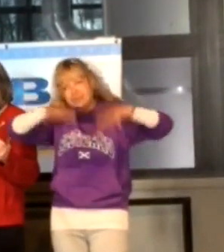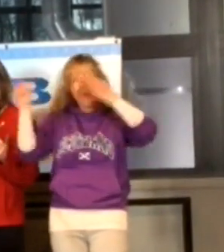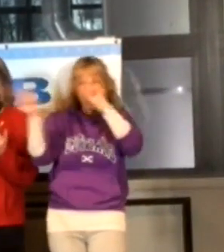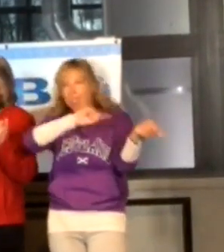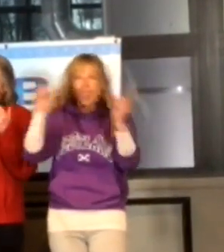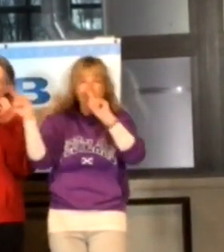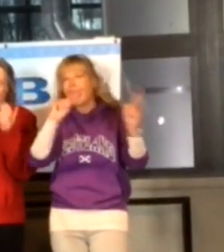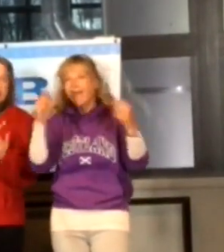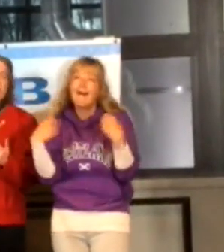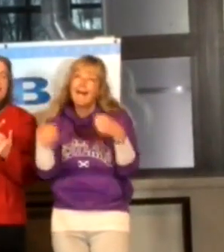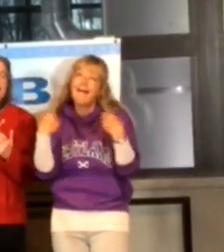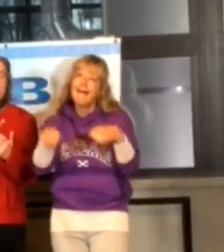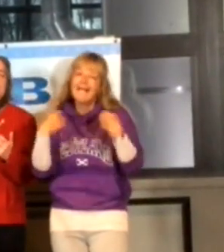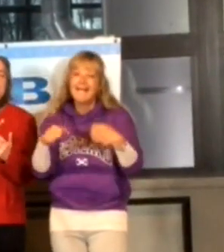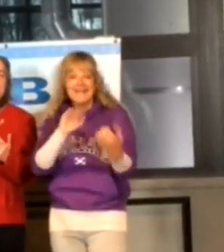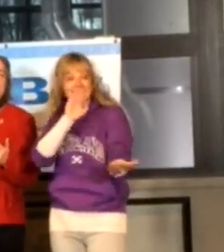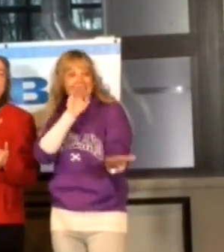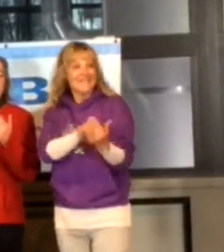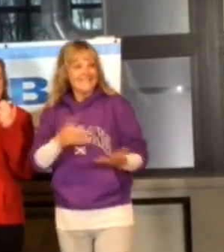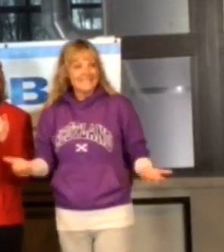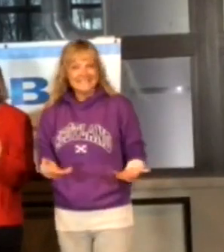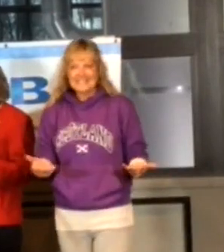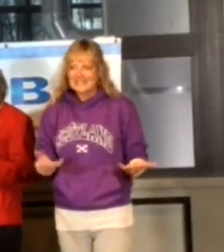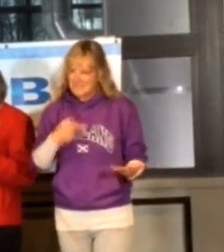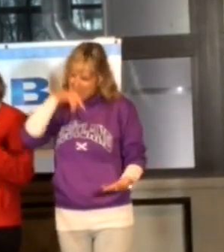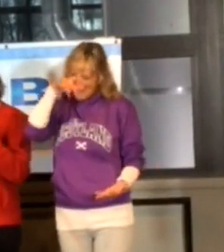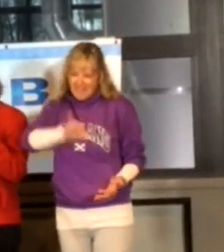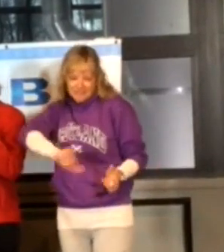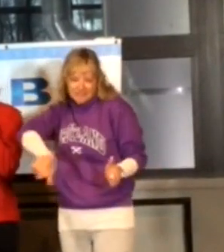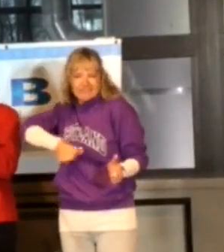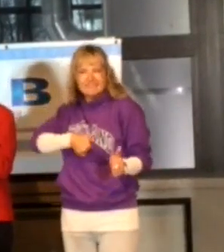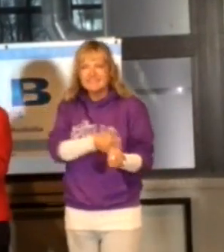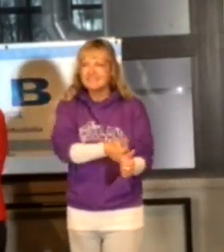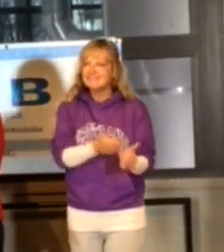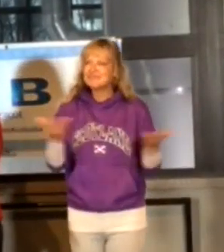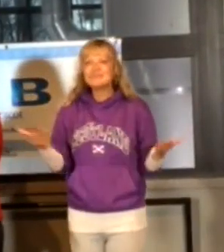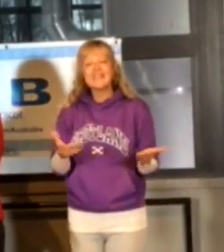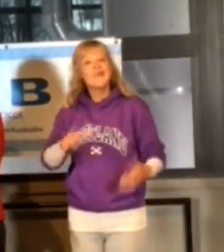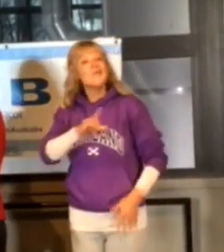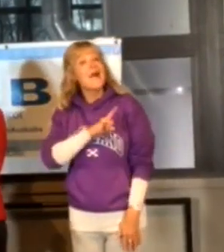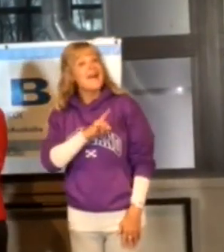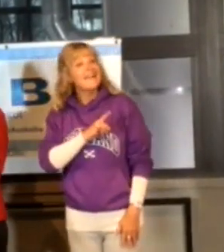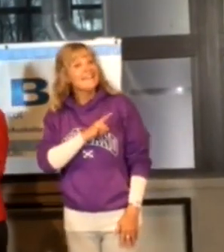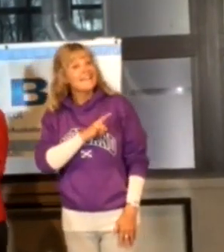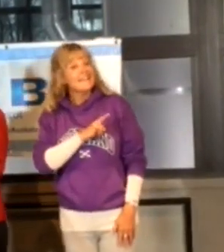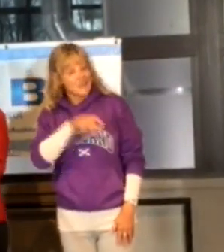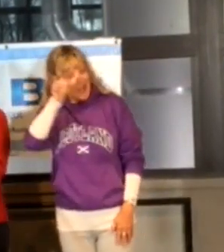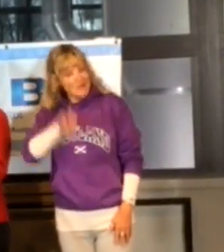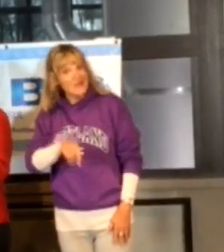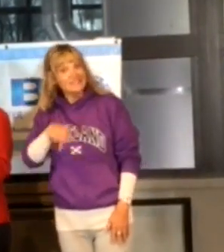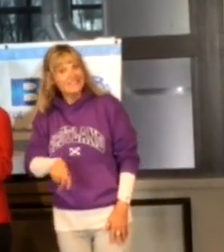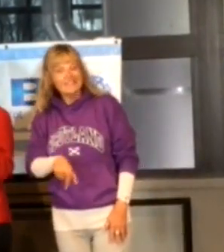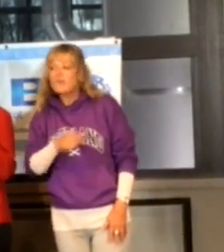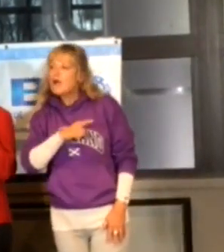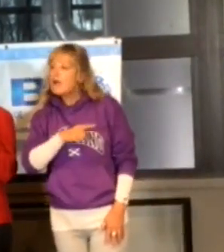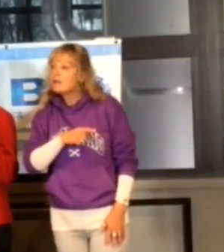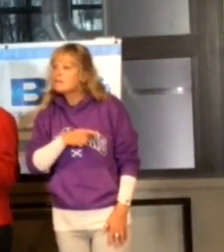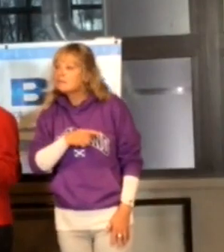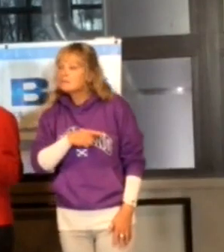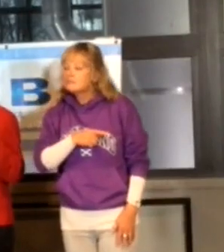today. Whatever the weather has thrown at us, we have been with you today. And we've done that. We've done that because we seek